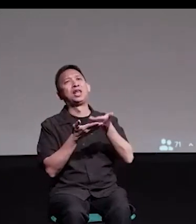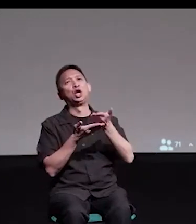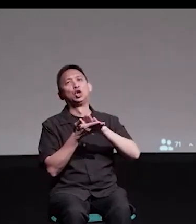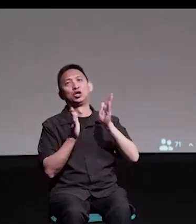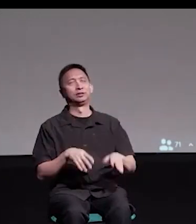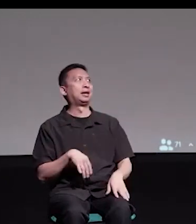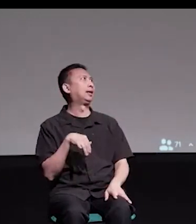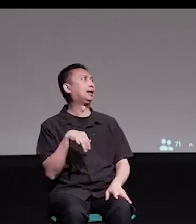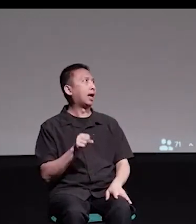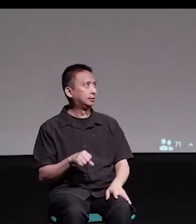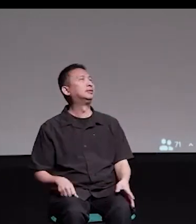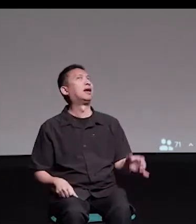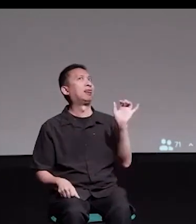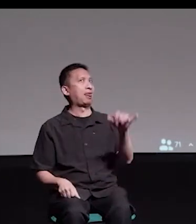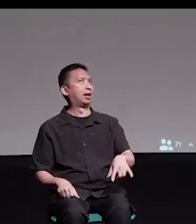it. So